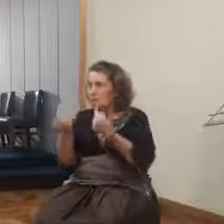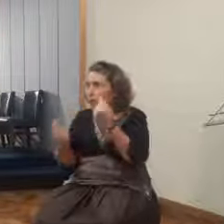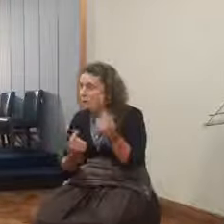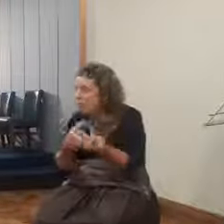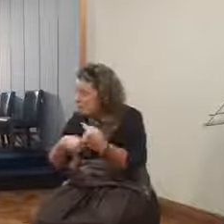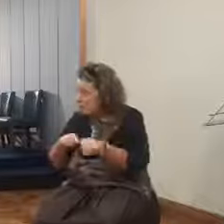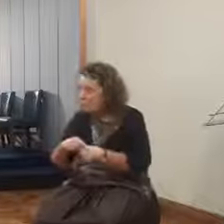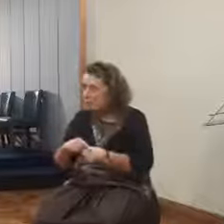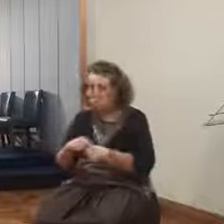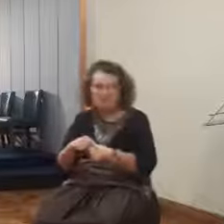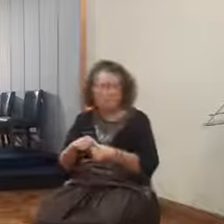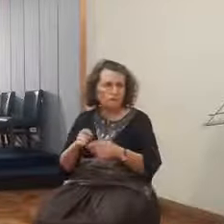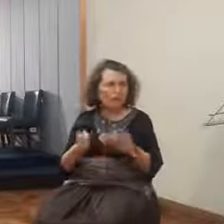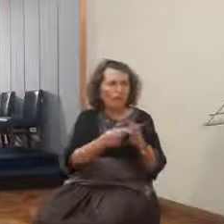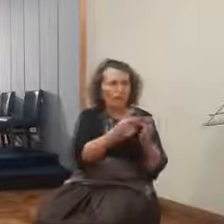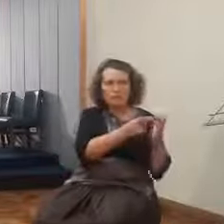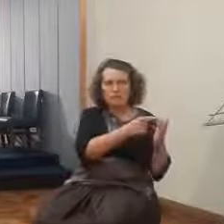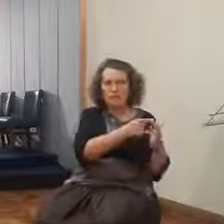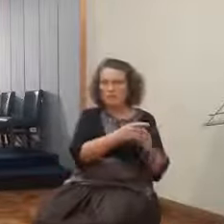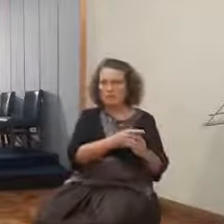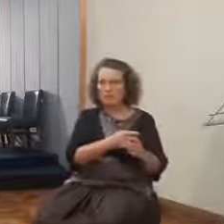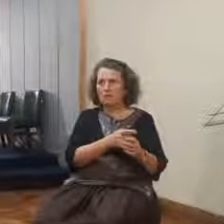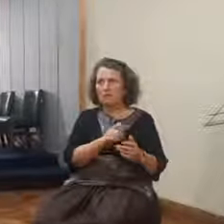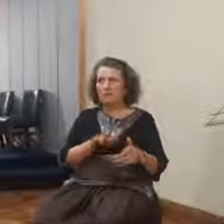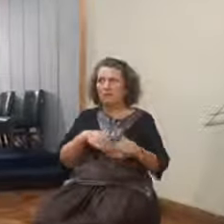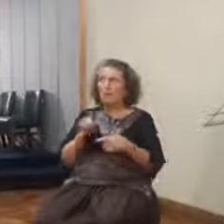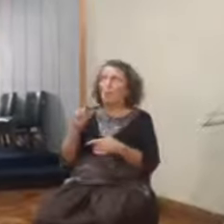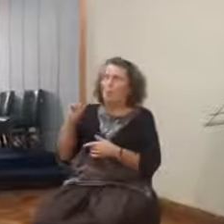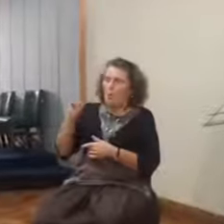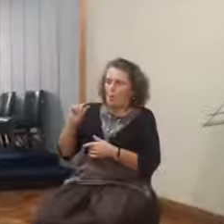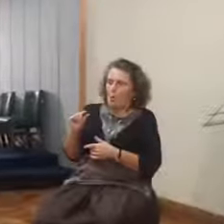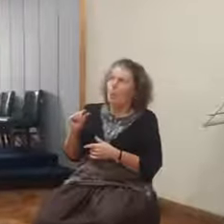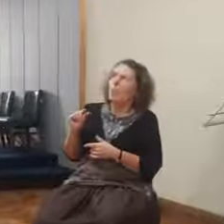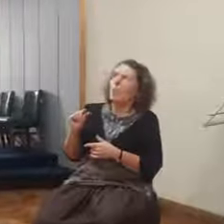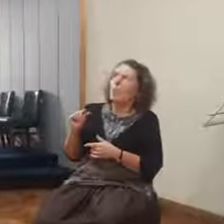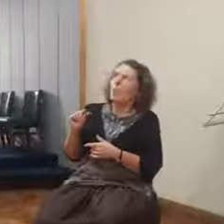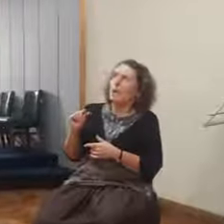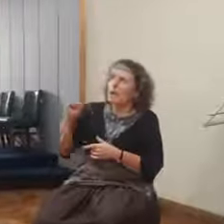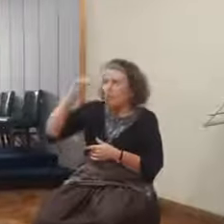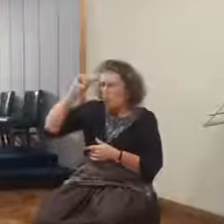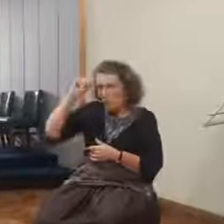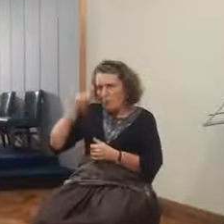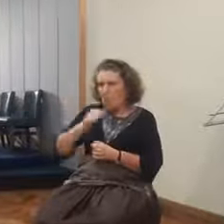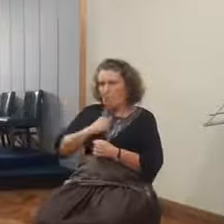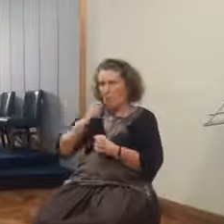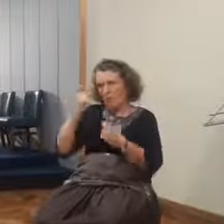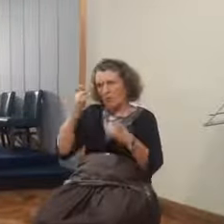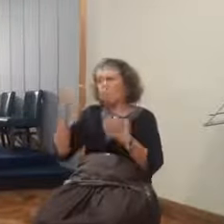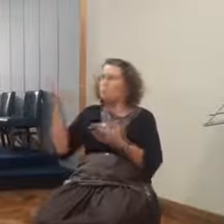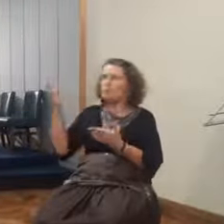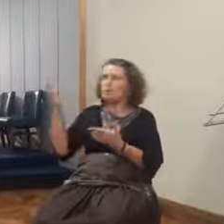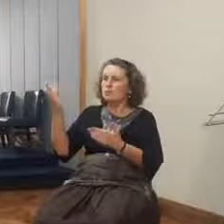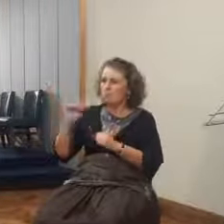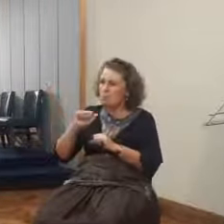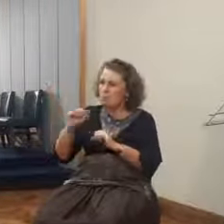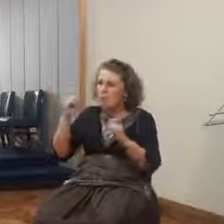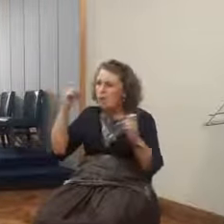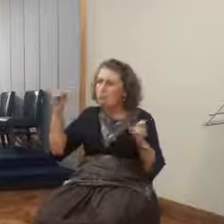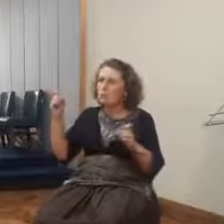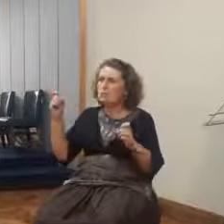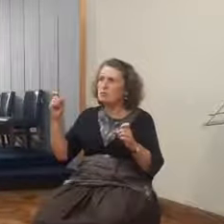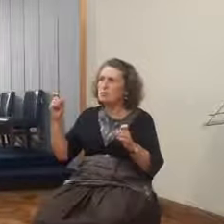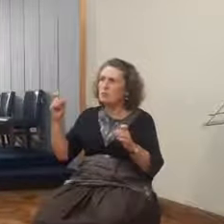It's astonishing. It shrinks us down to such a small size, and our own estimation elevates God to a